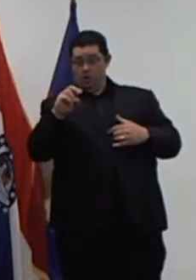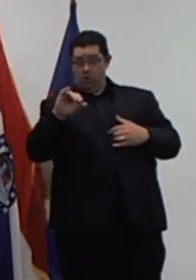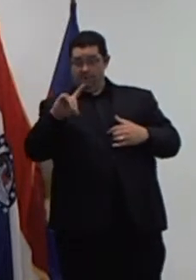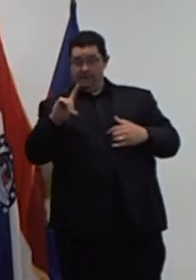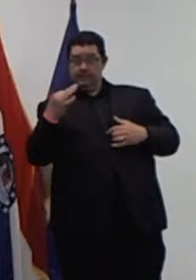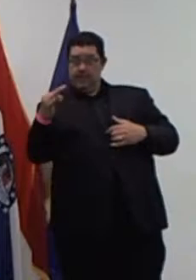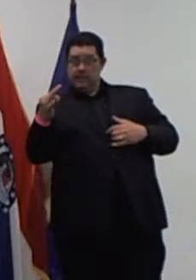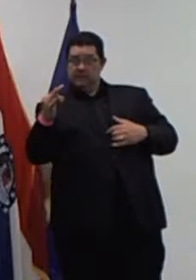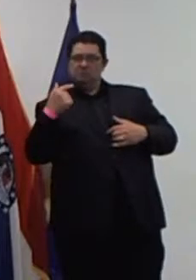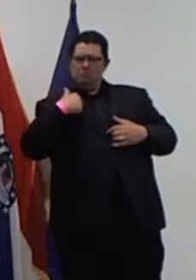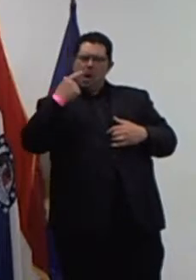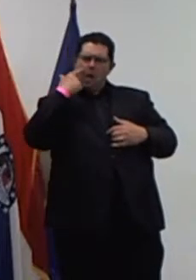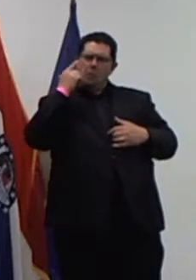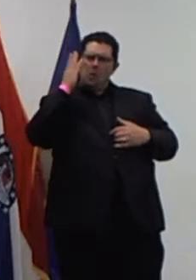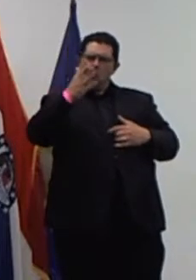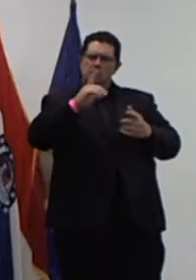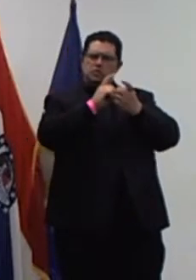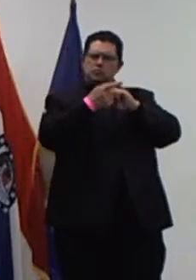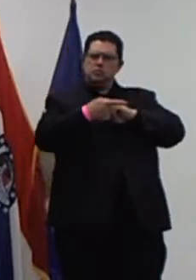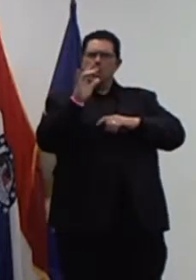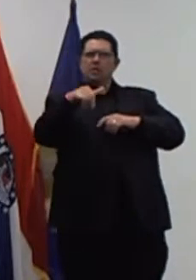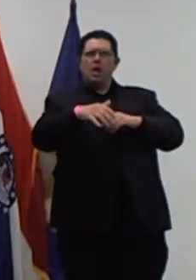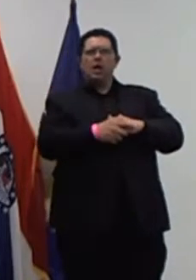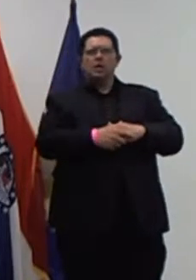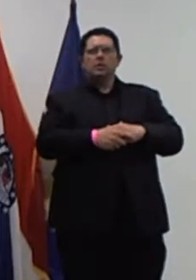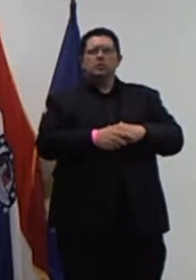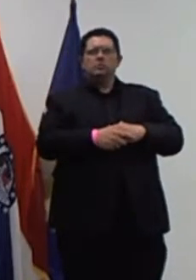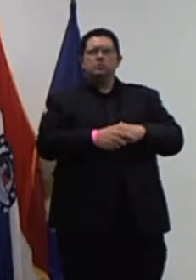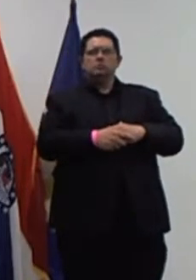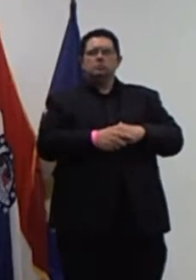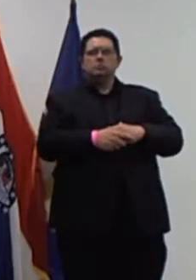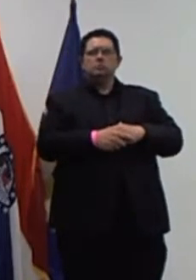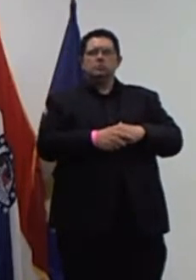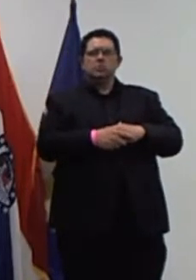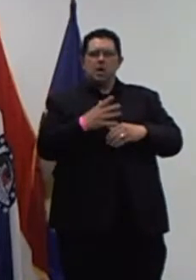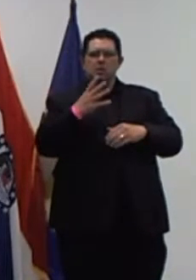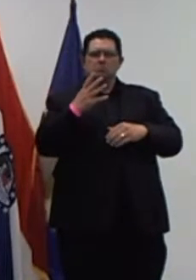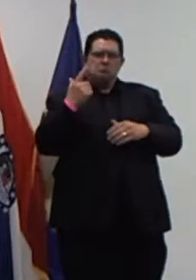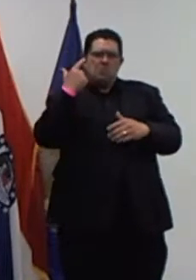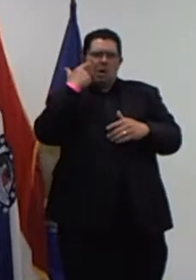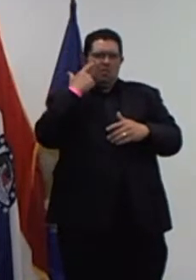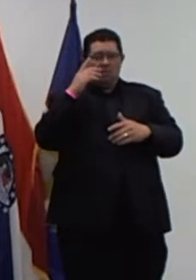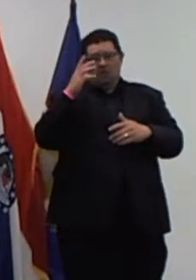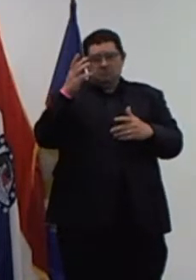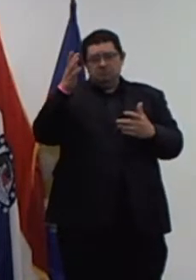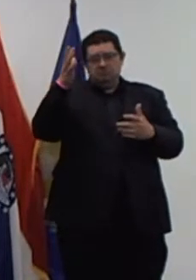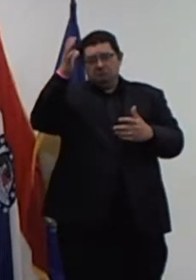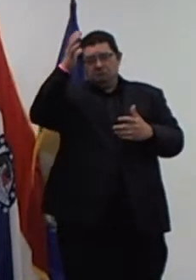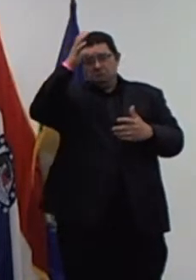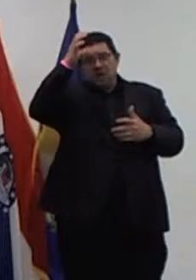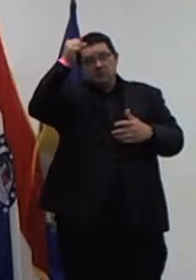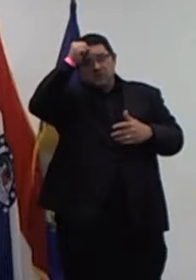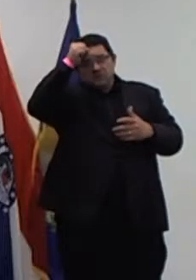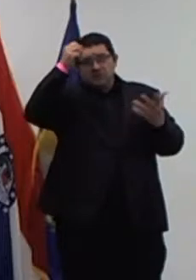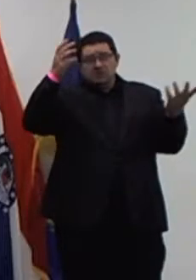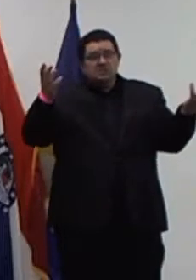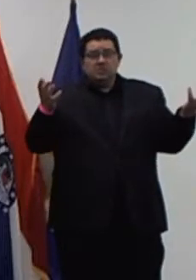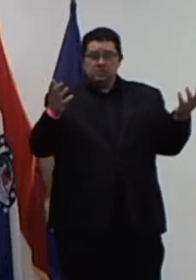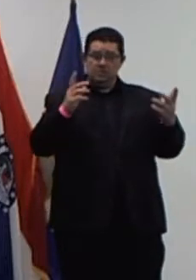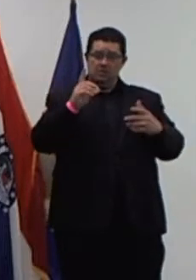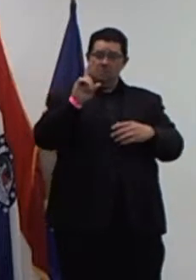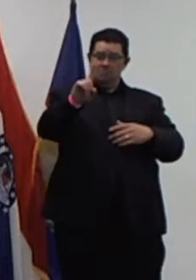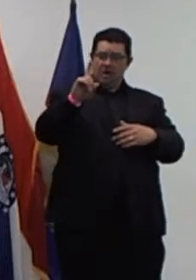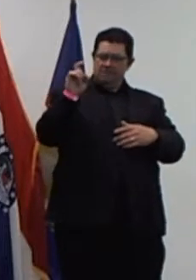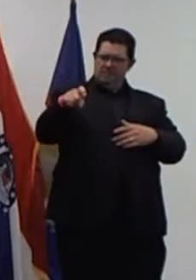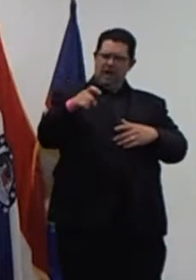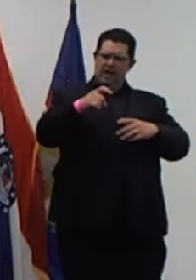think there will be some changes made to that on that particular issue. And I think that's just common sense stuff. And I think, but you got to